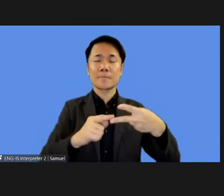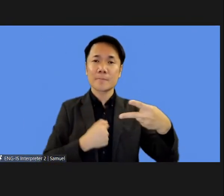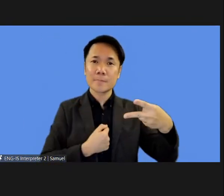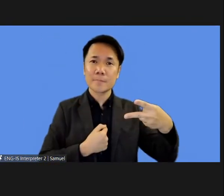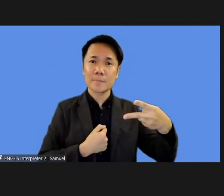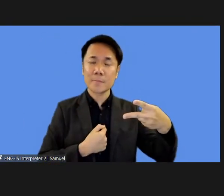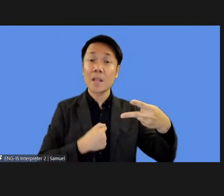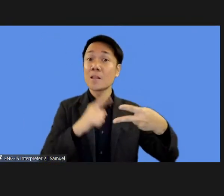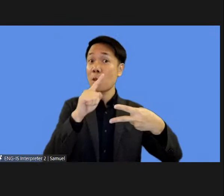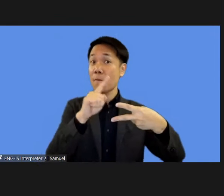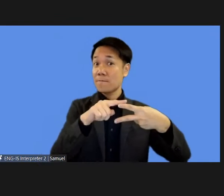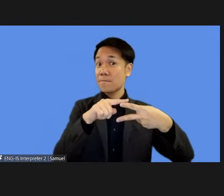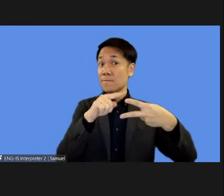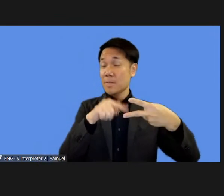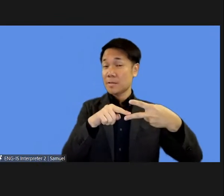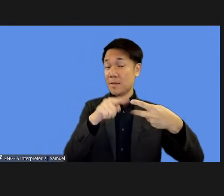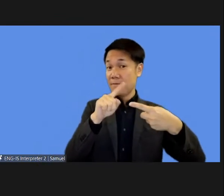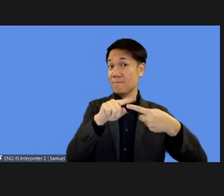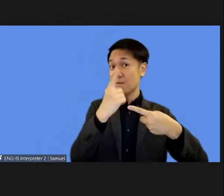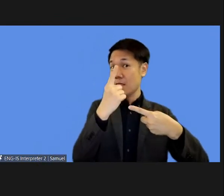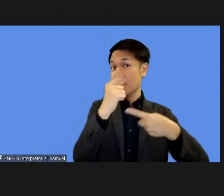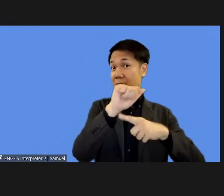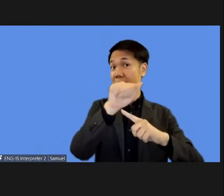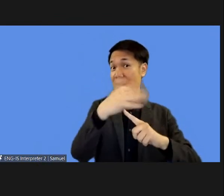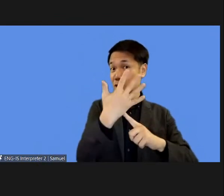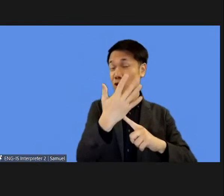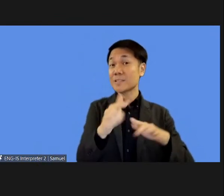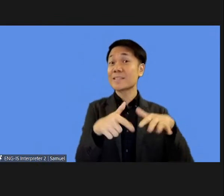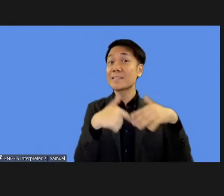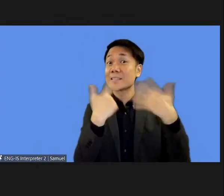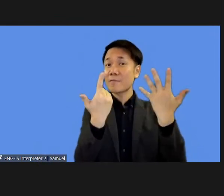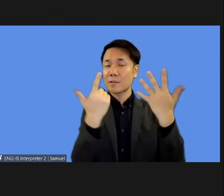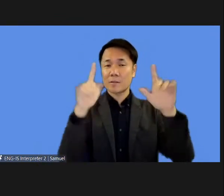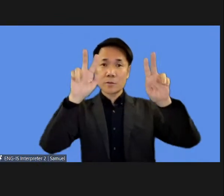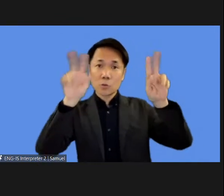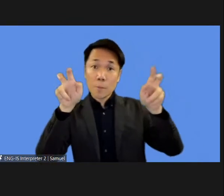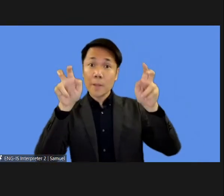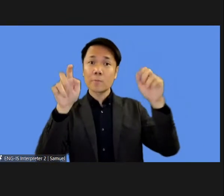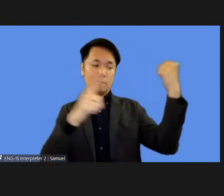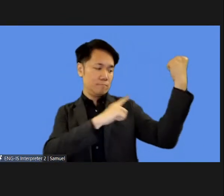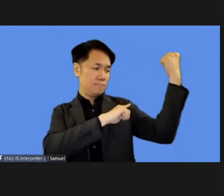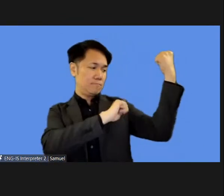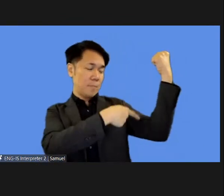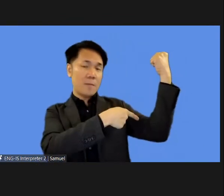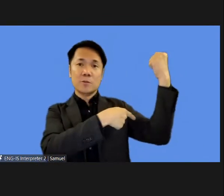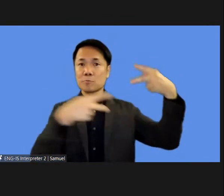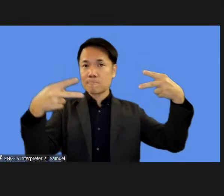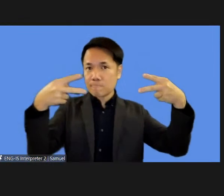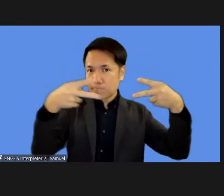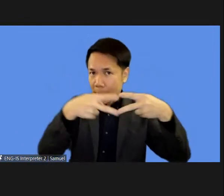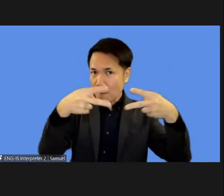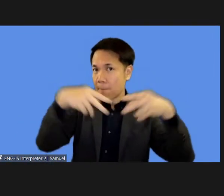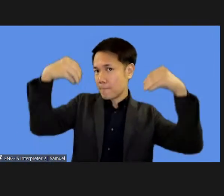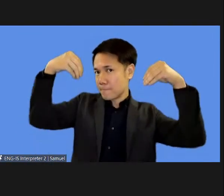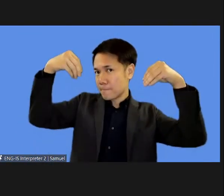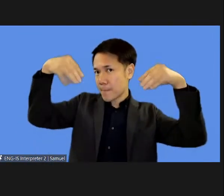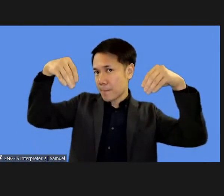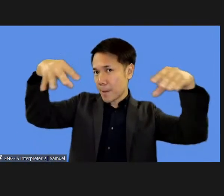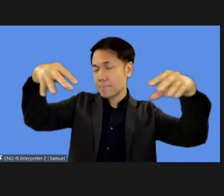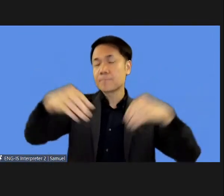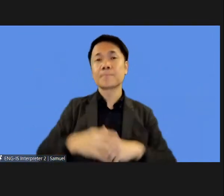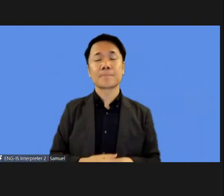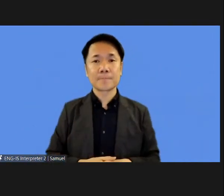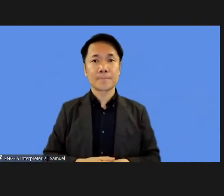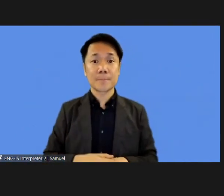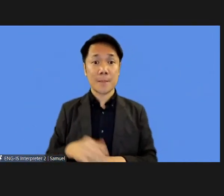the parallel session on SDG 7 on energy. Thank you. Thank you very much, Mr. Moderator. So the